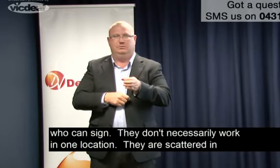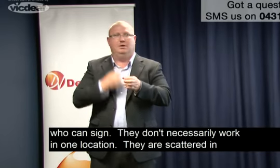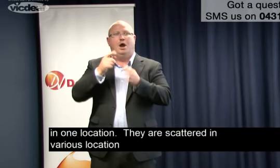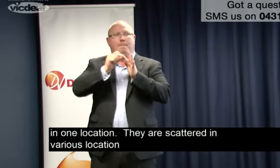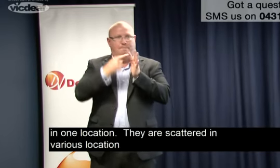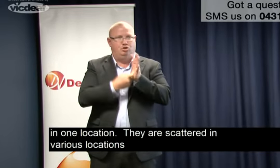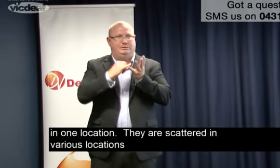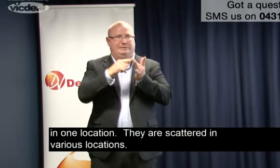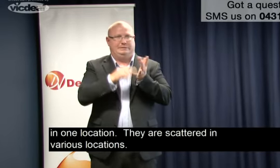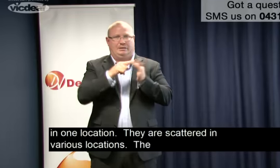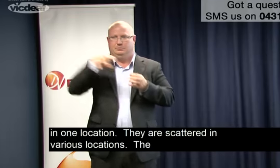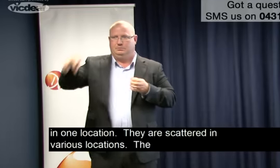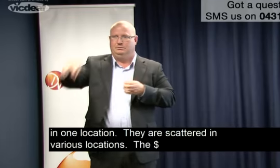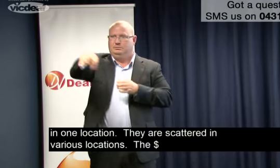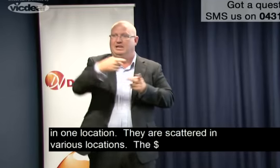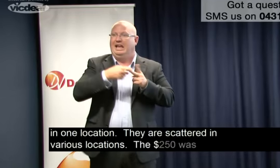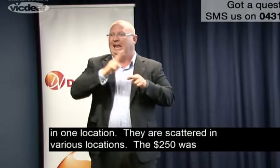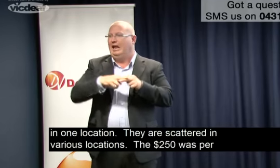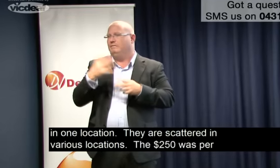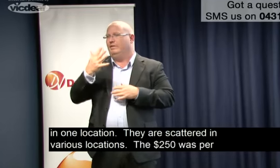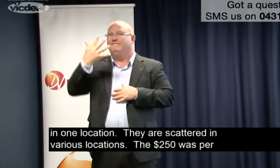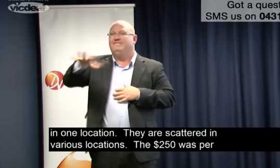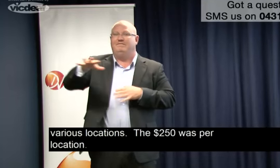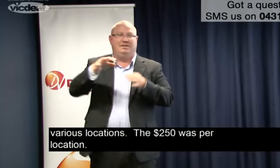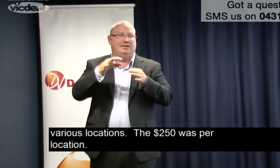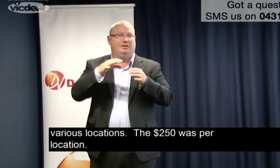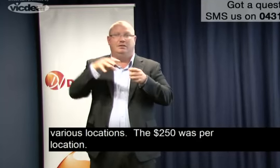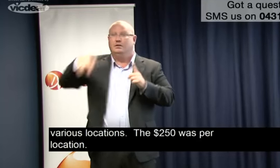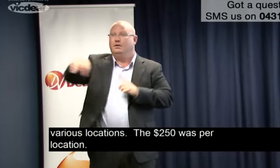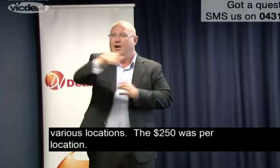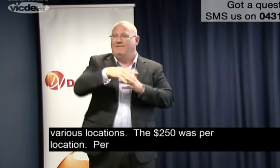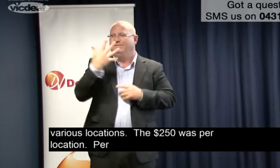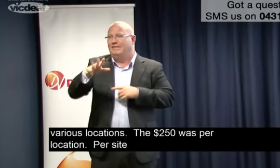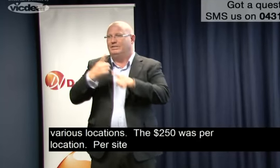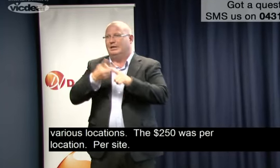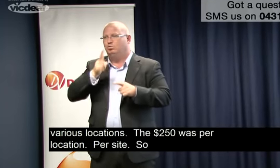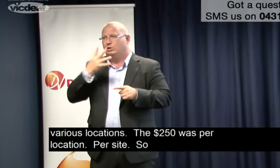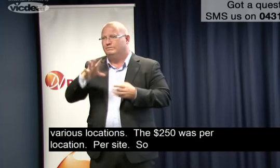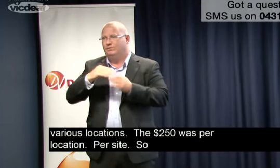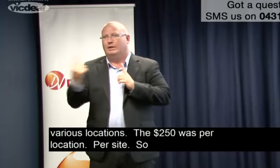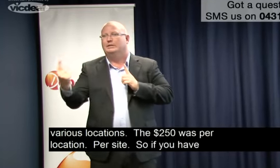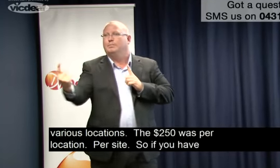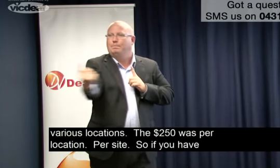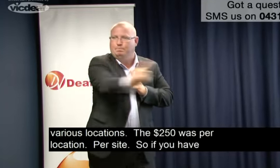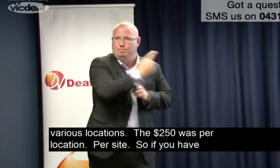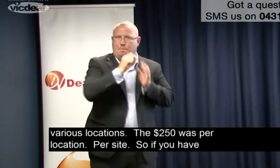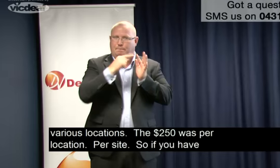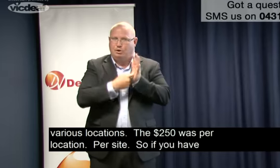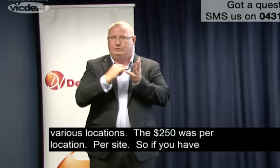per location, per site. So if you have 50 of them, it'll be 50 times $250, not